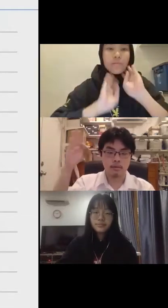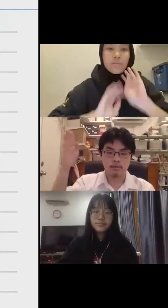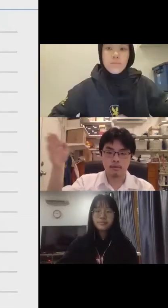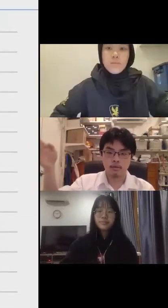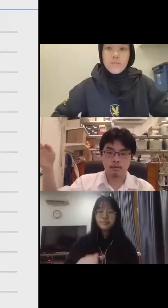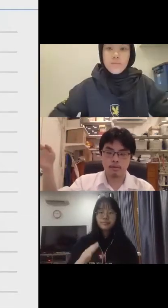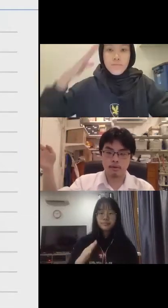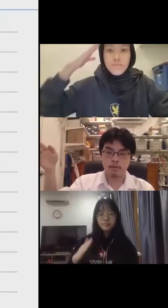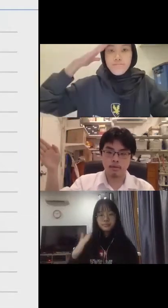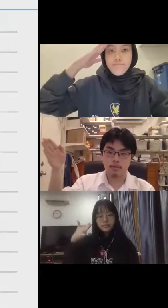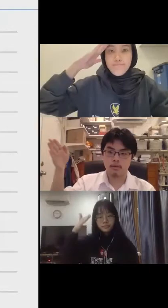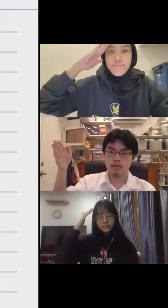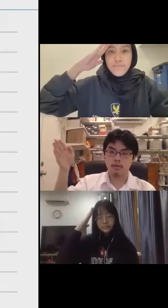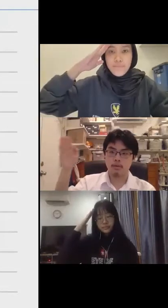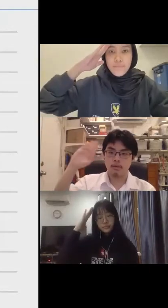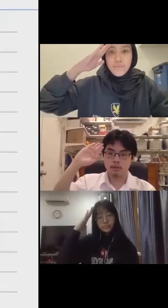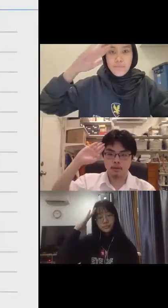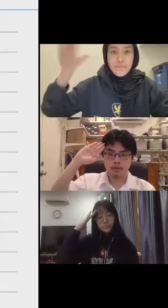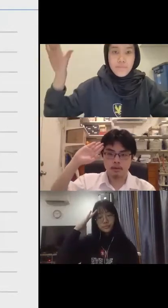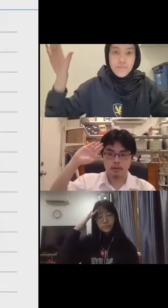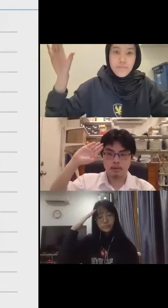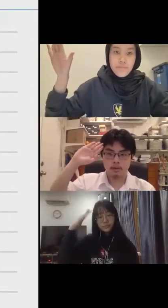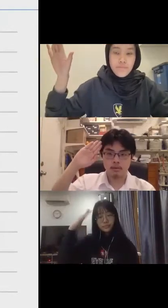you will move your palm to the